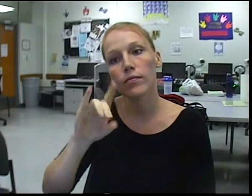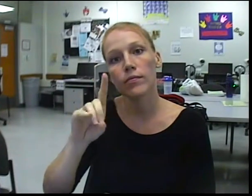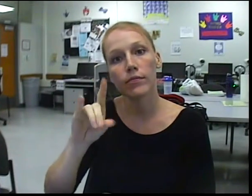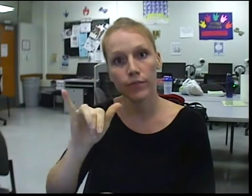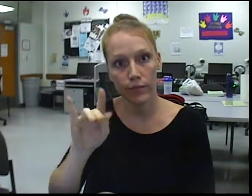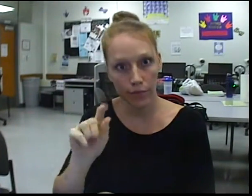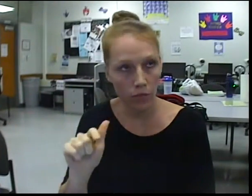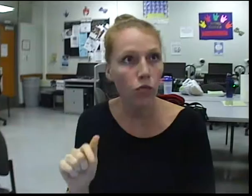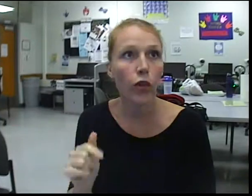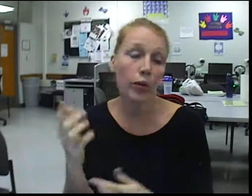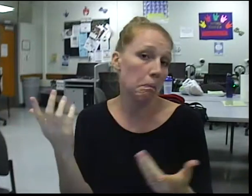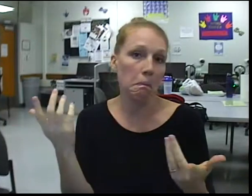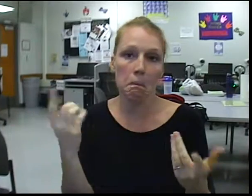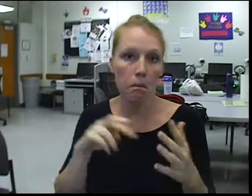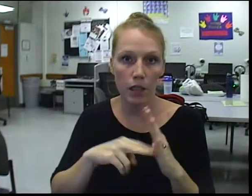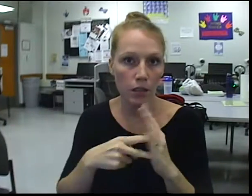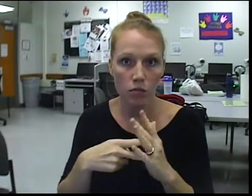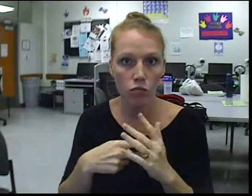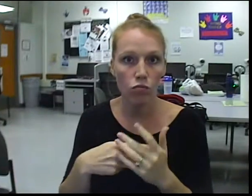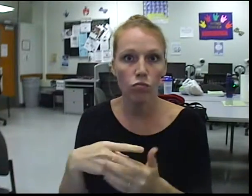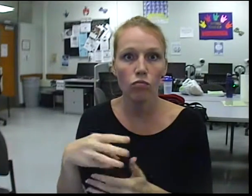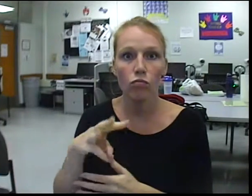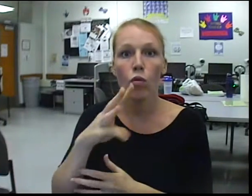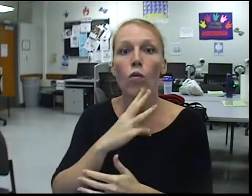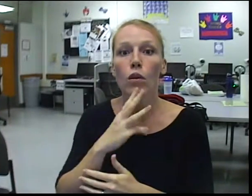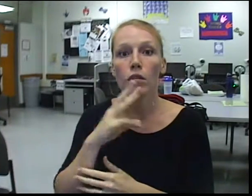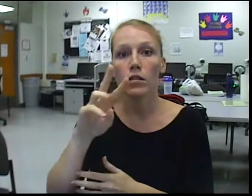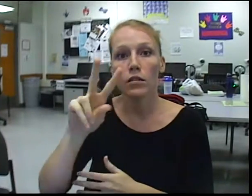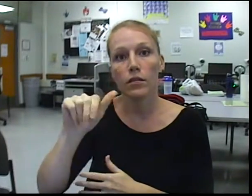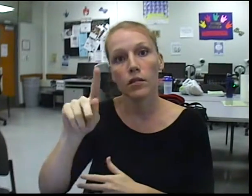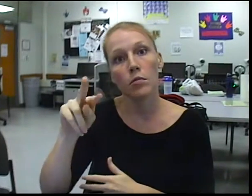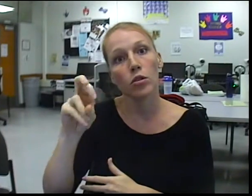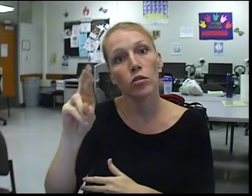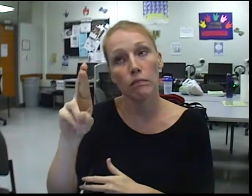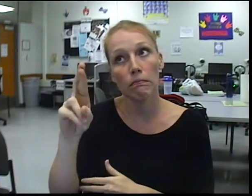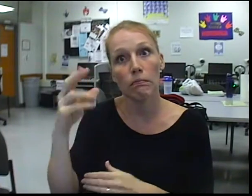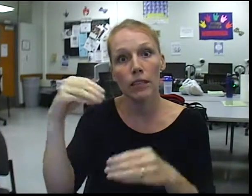in the atmosphere, or water vapor in the air. That's humidity.